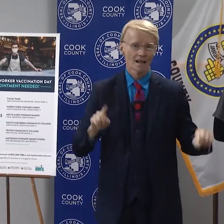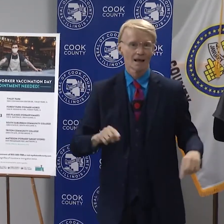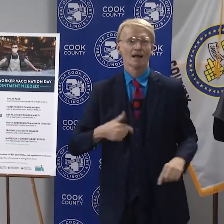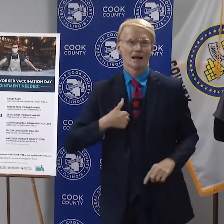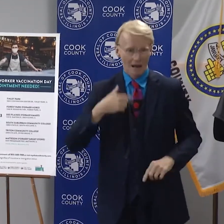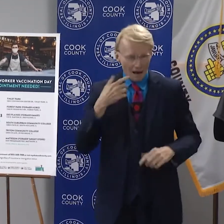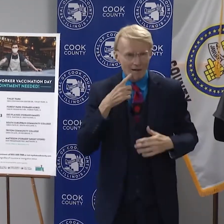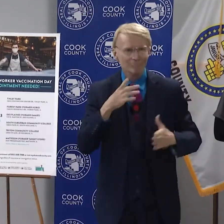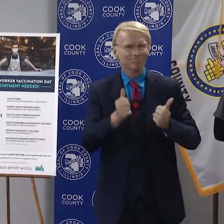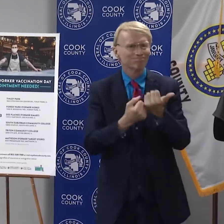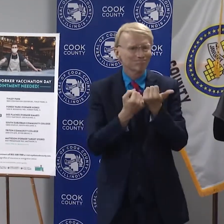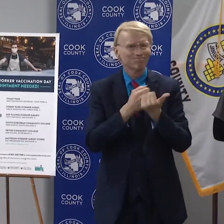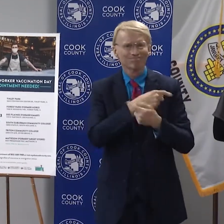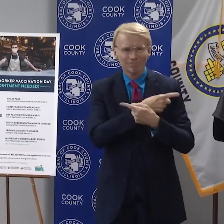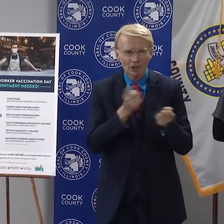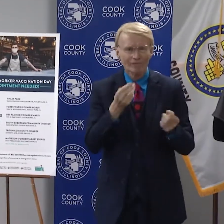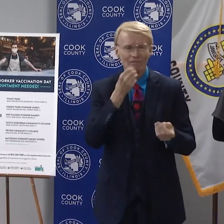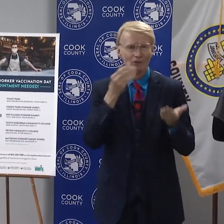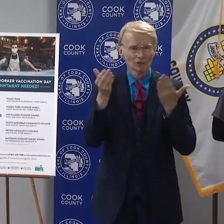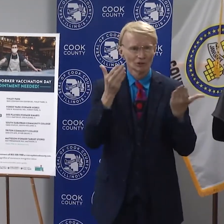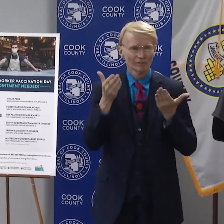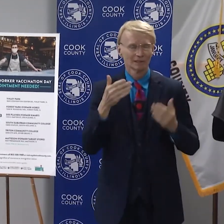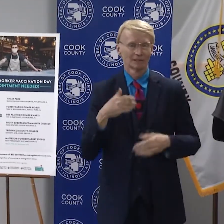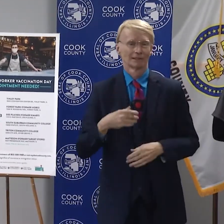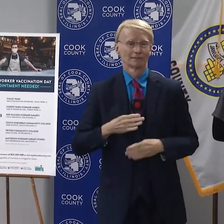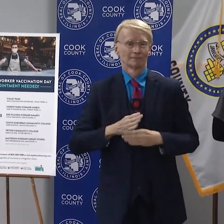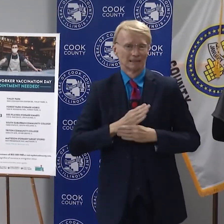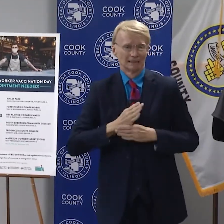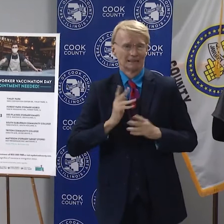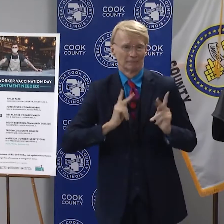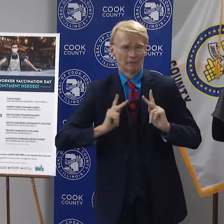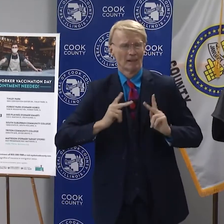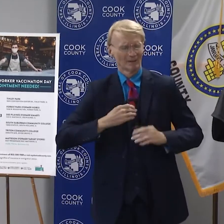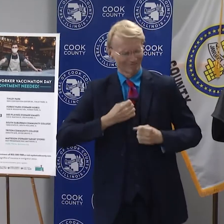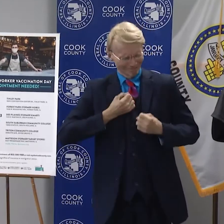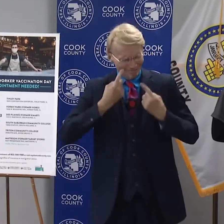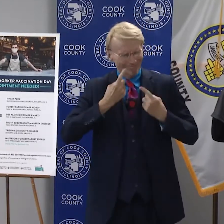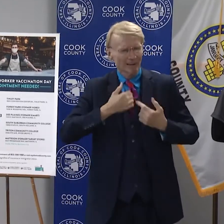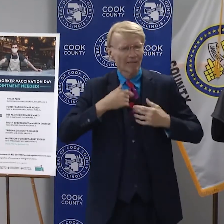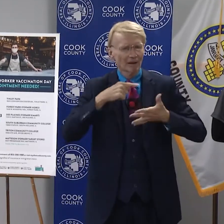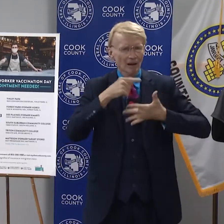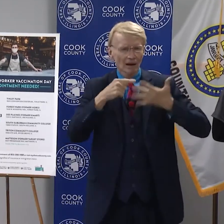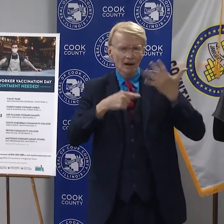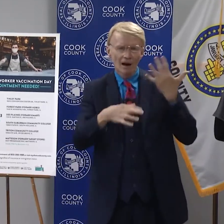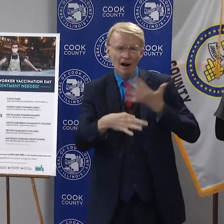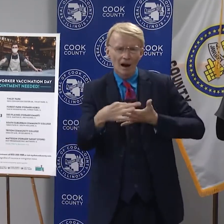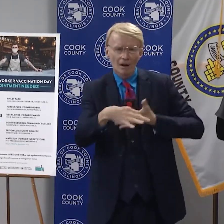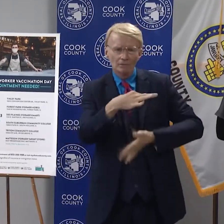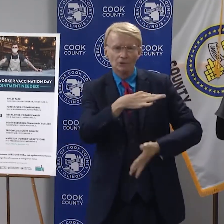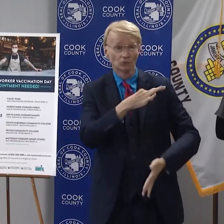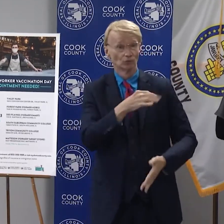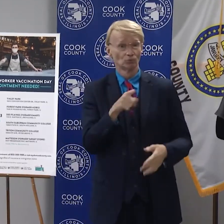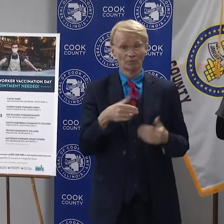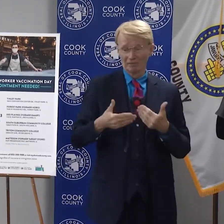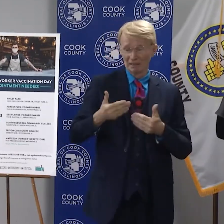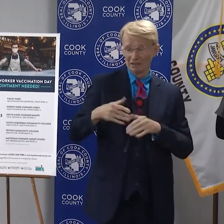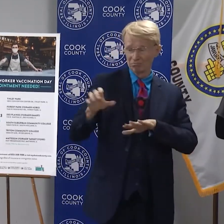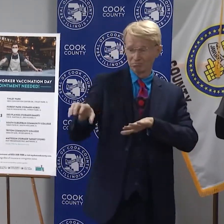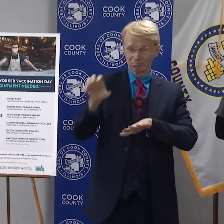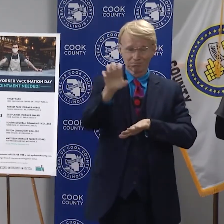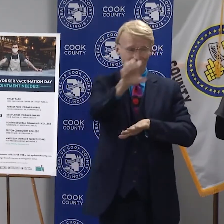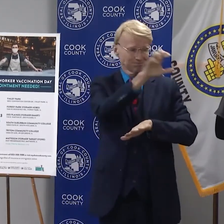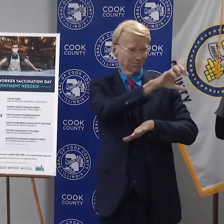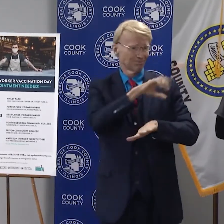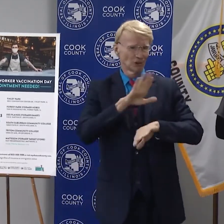encourage all food service operators and employees to take advantage of these ongoing opportunities for vaccinations at convenient locations throughout